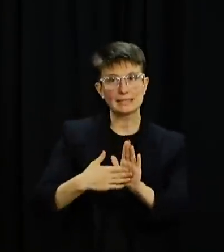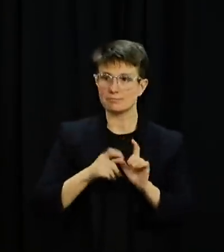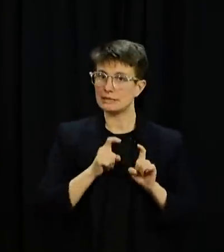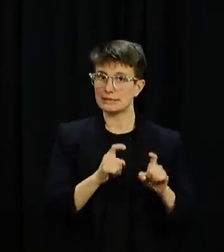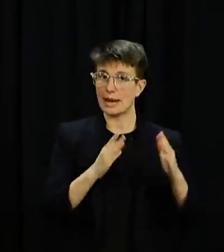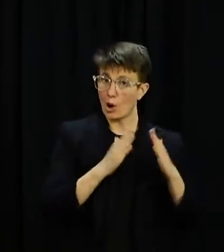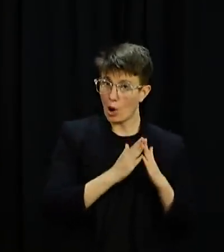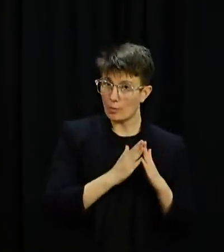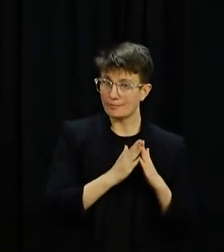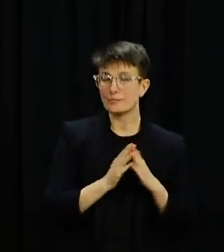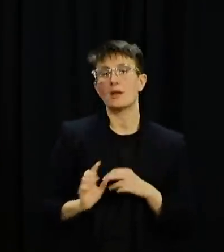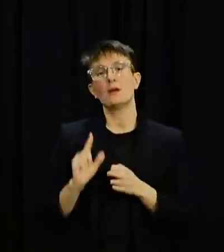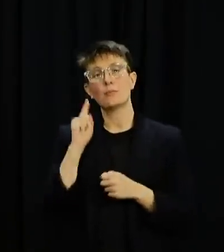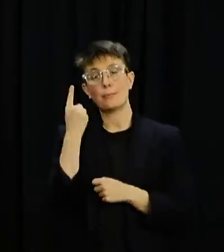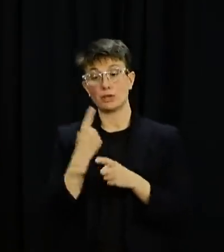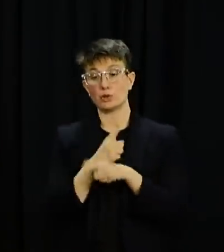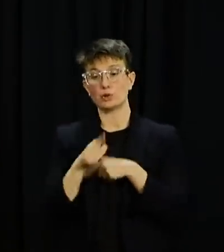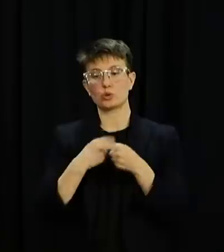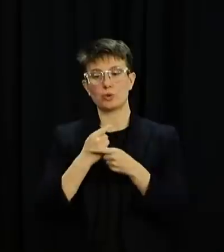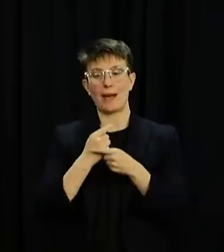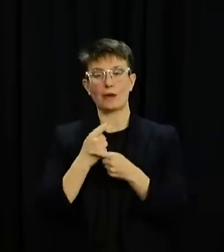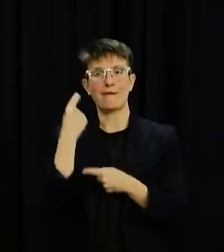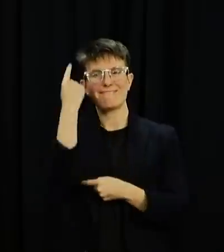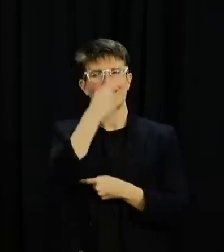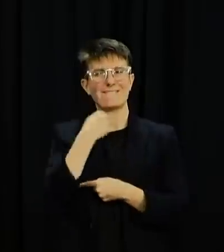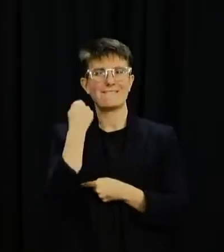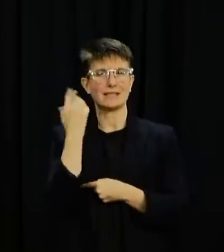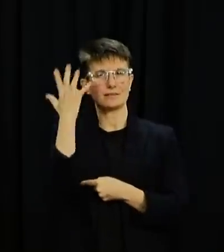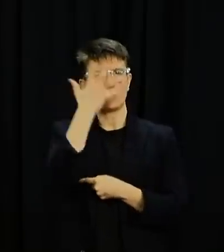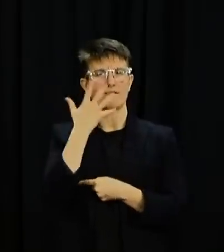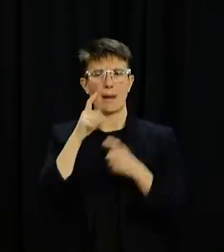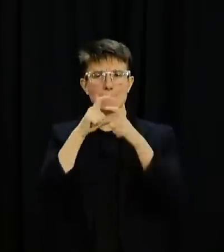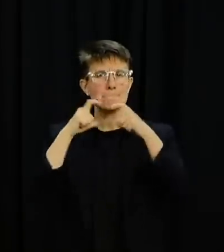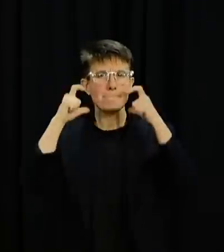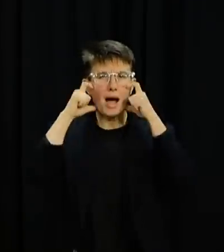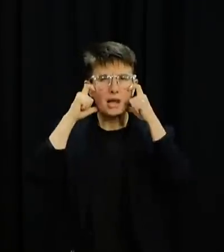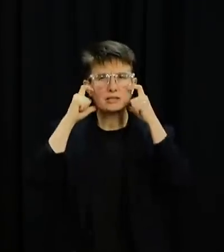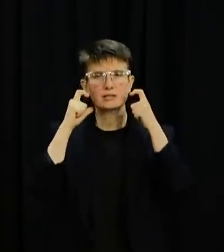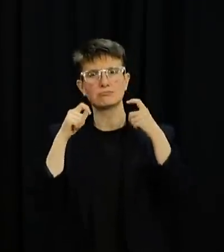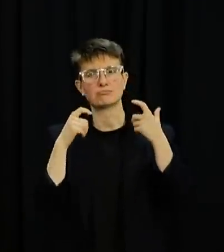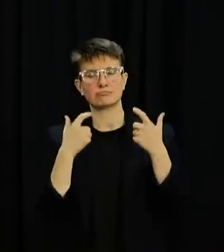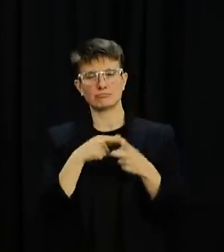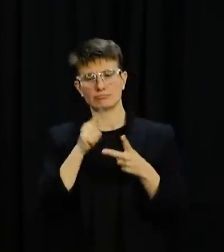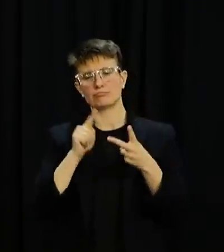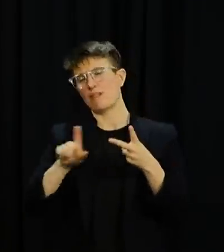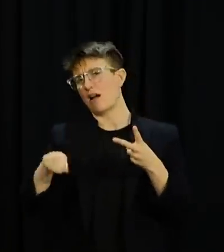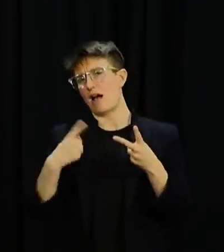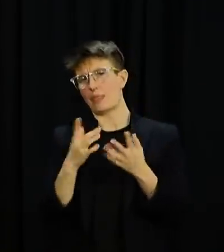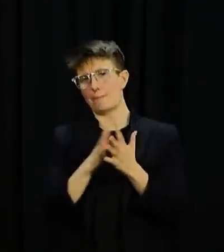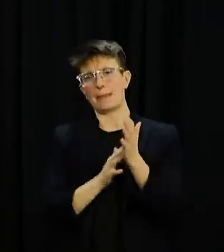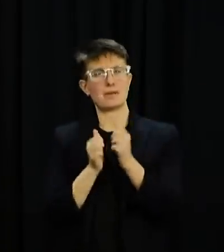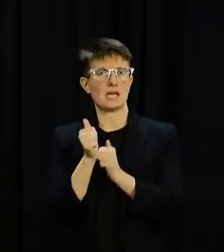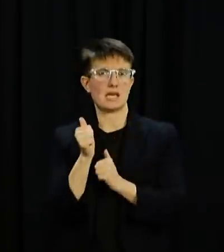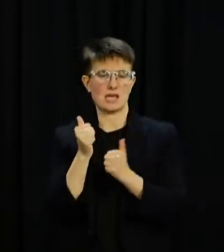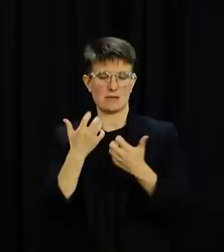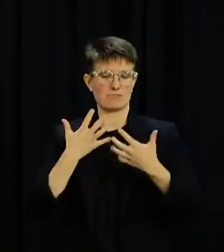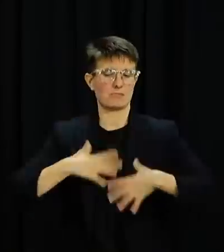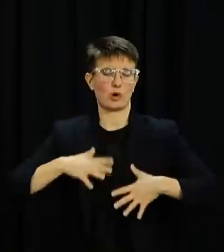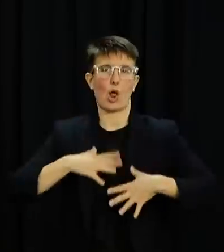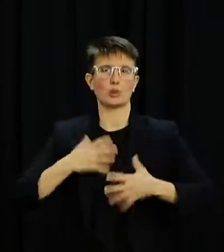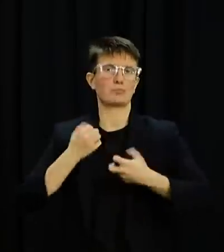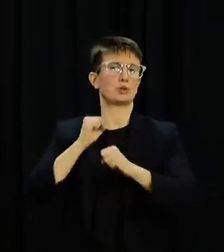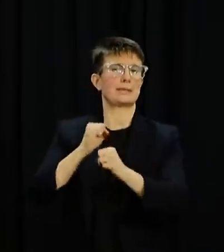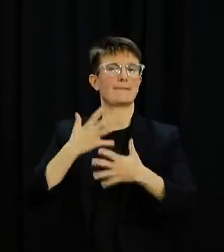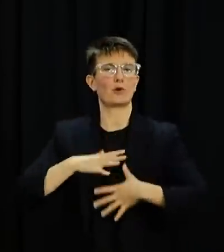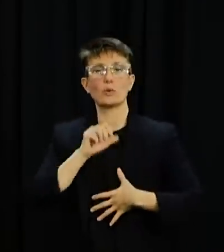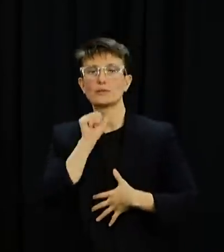dealing with the public and other PPE gear as necessary. For the rest of the country, this is not new territory, and